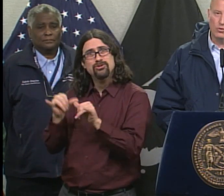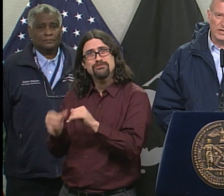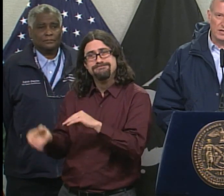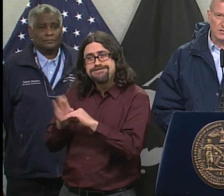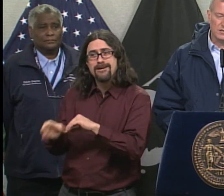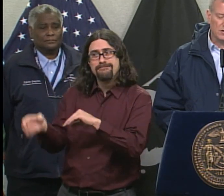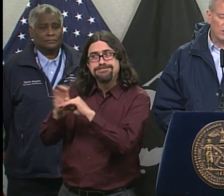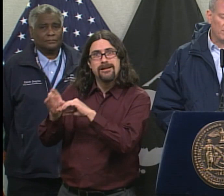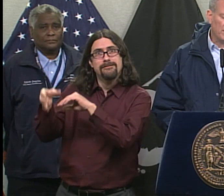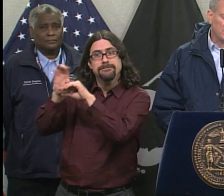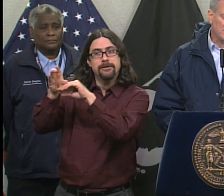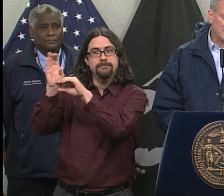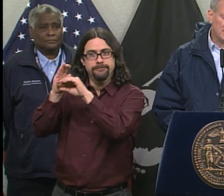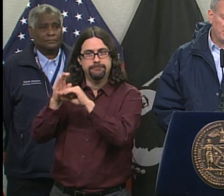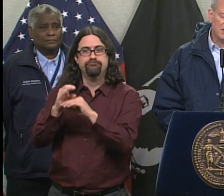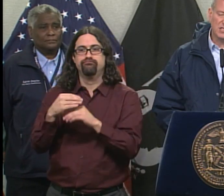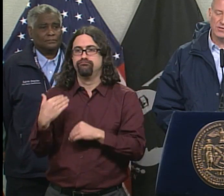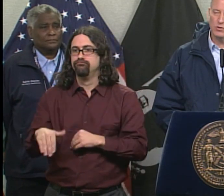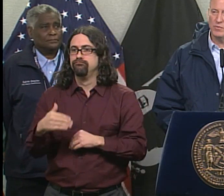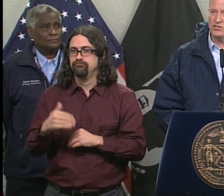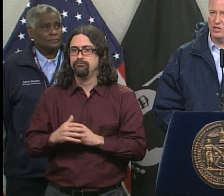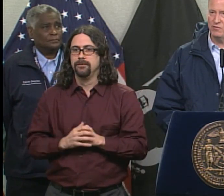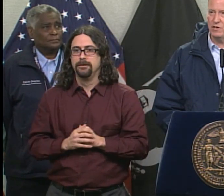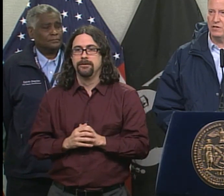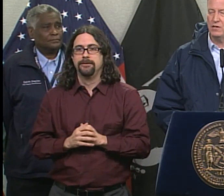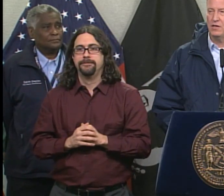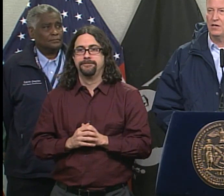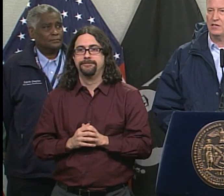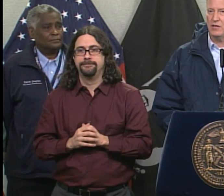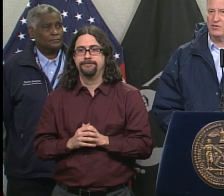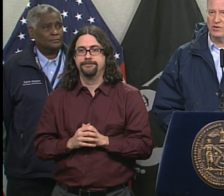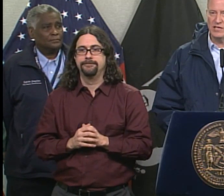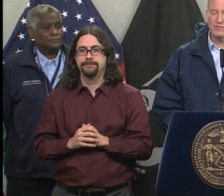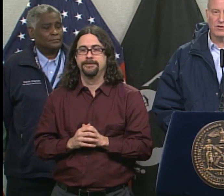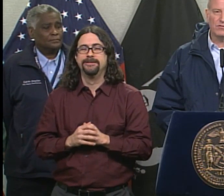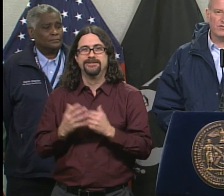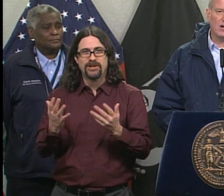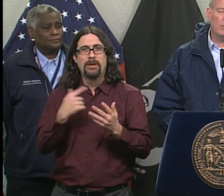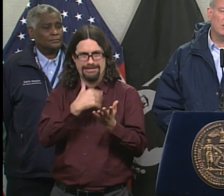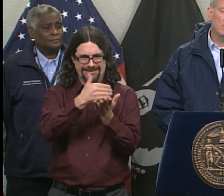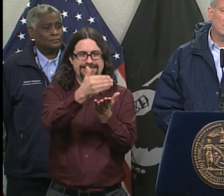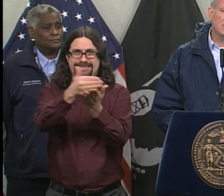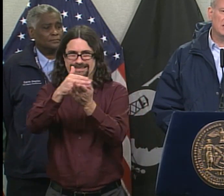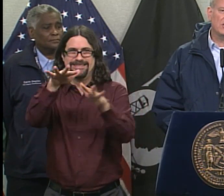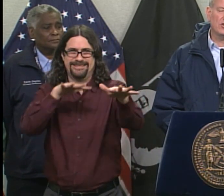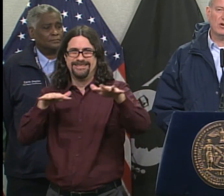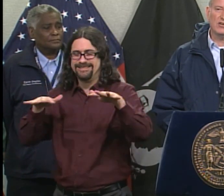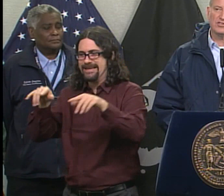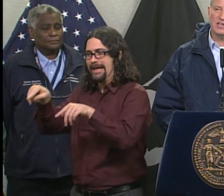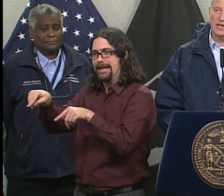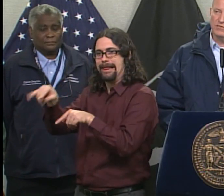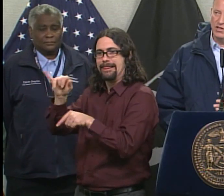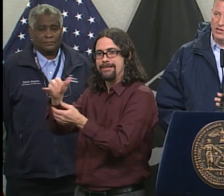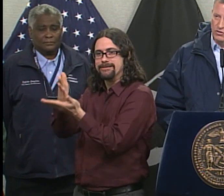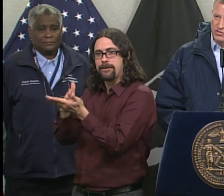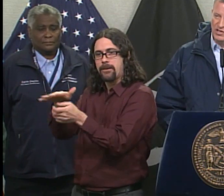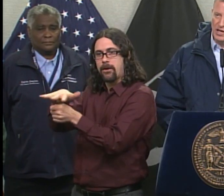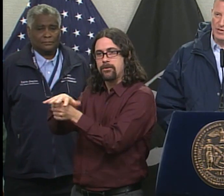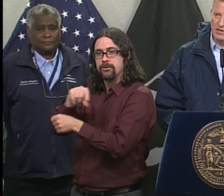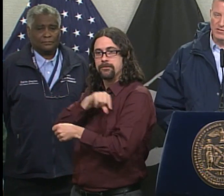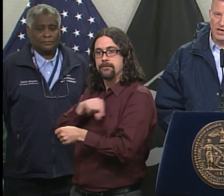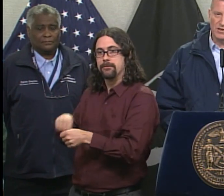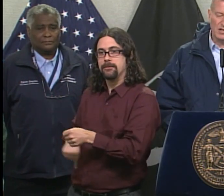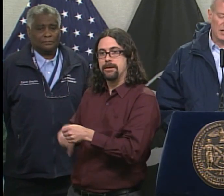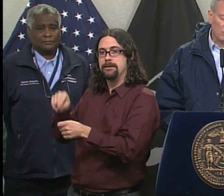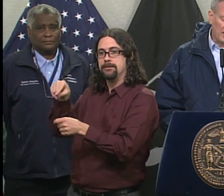into Queens. So we have about 60 pieces of equipment so far that have been transferred from sanitation garages that have done a good job